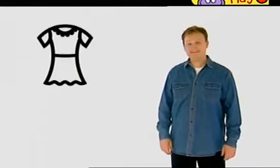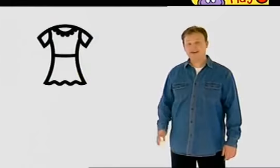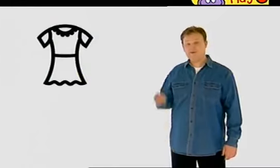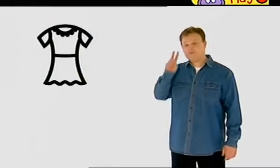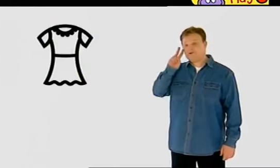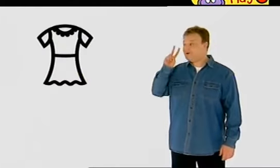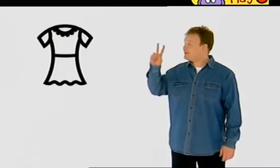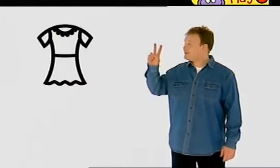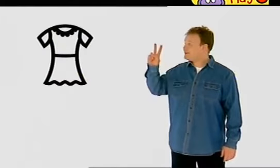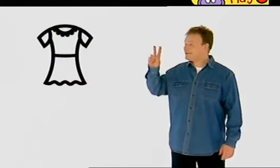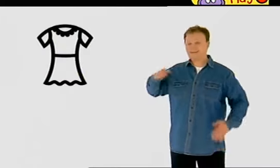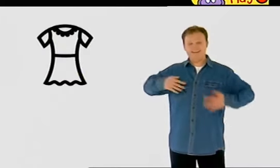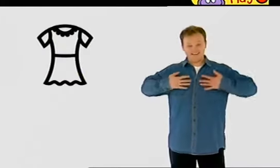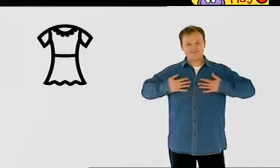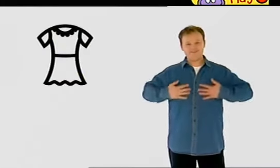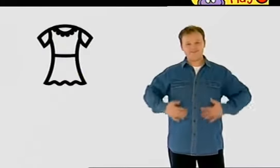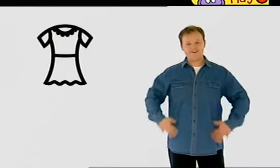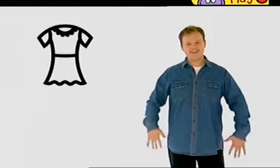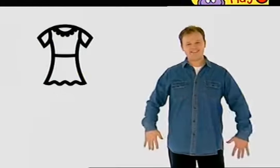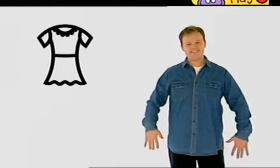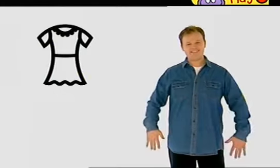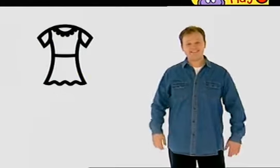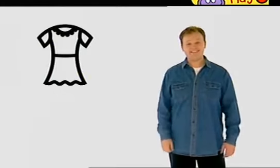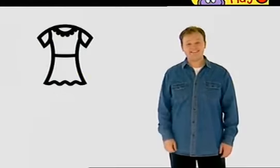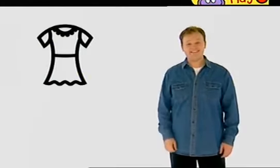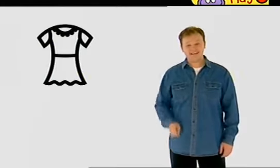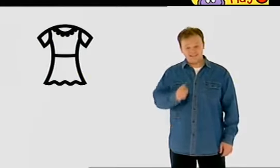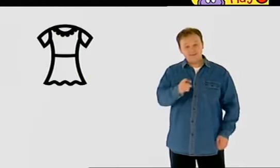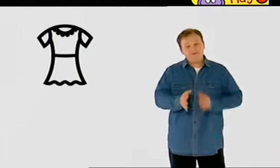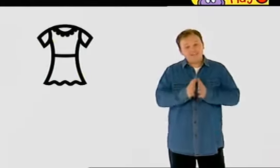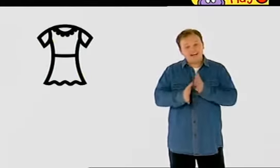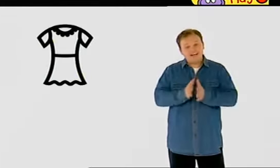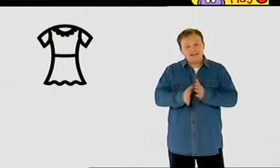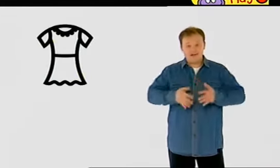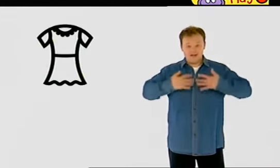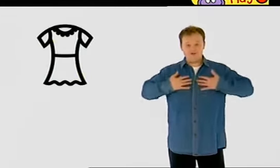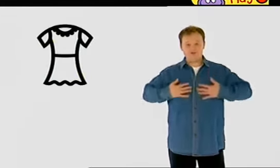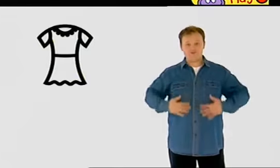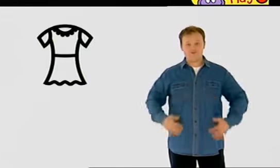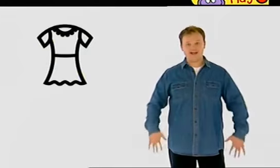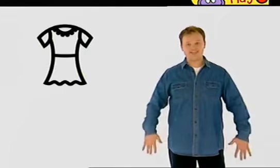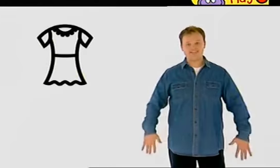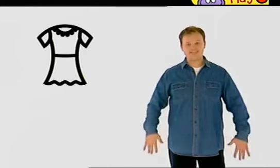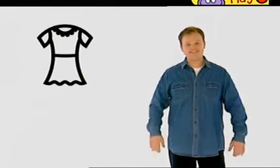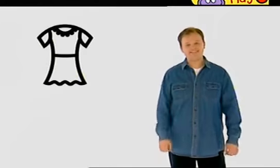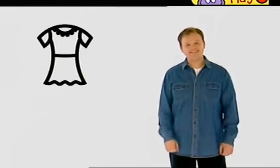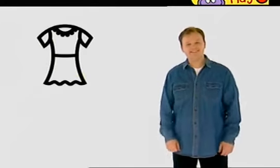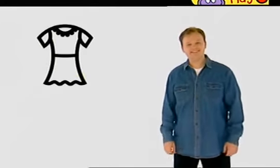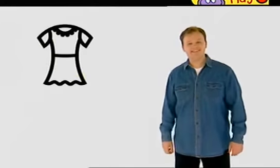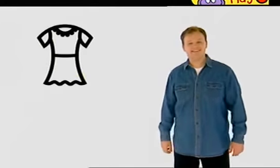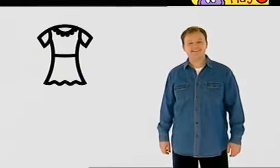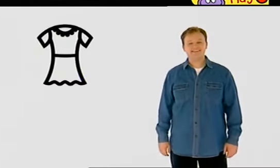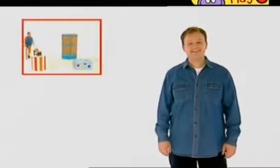Oh, look, dress. You sign dress.